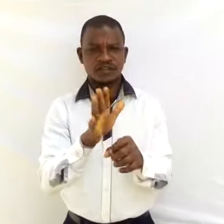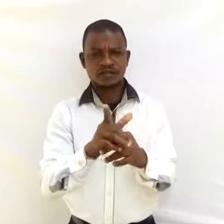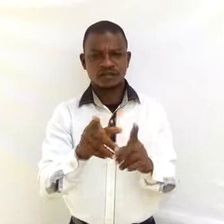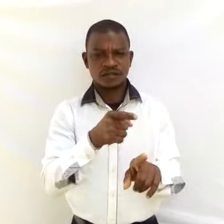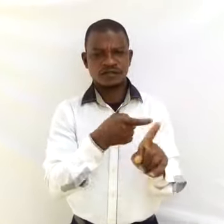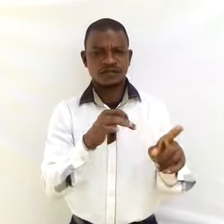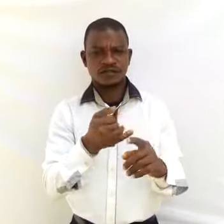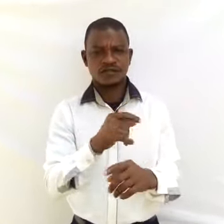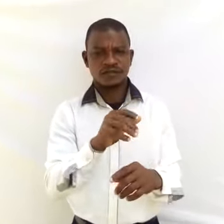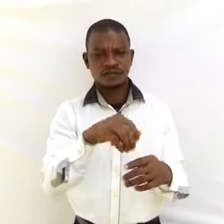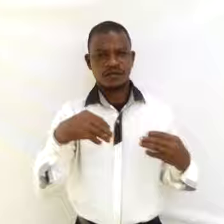from animals,